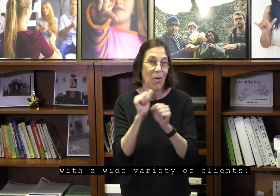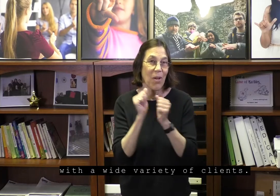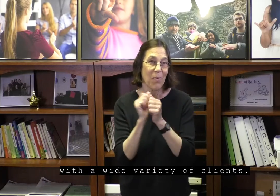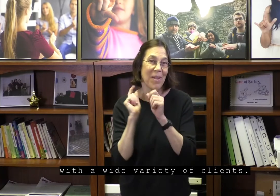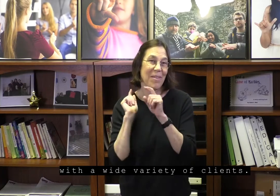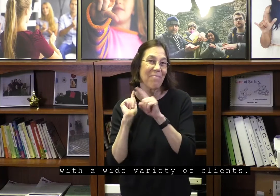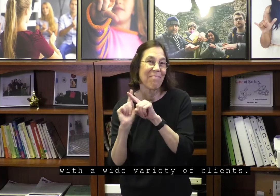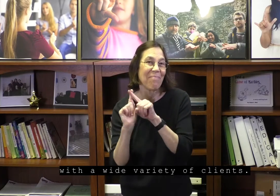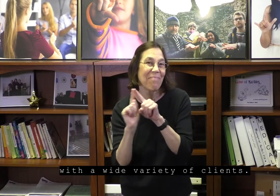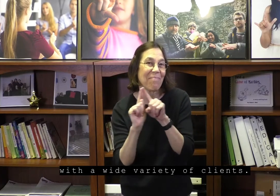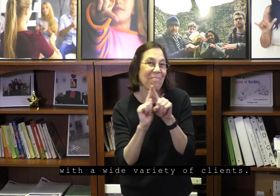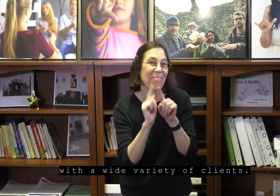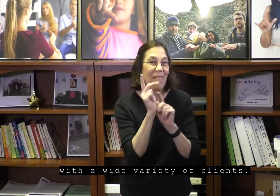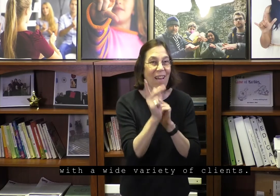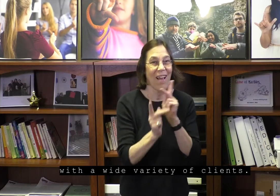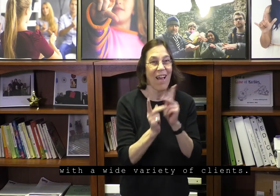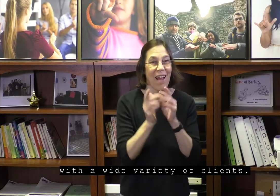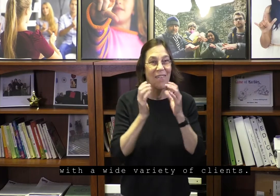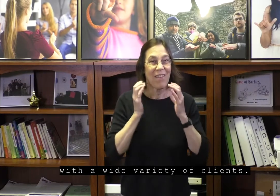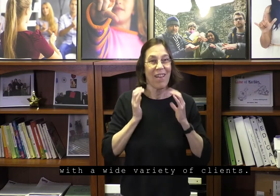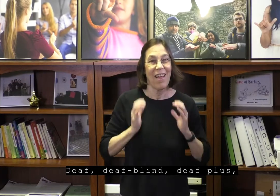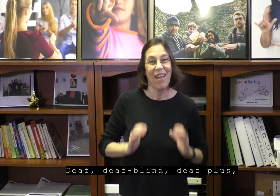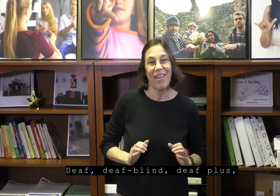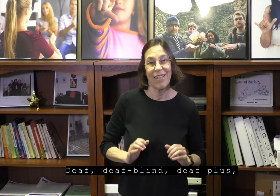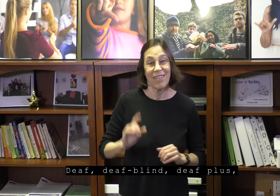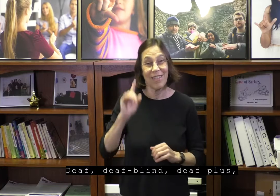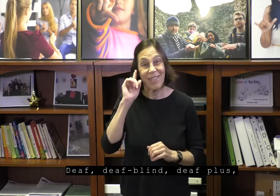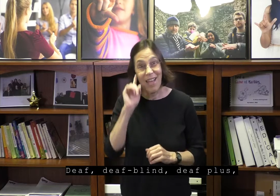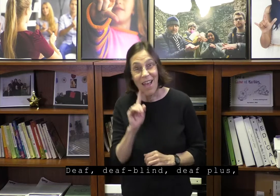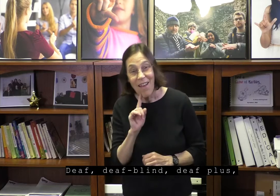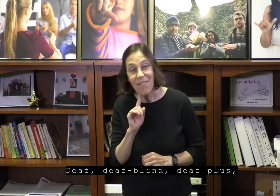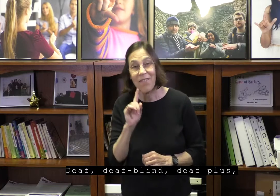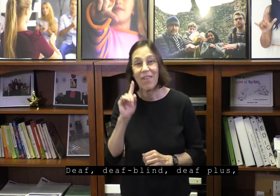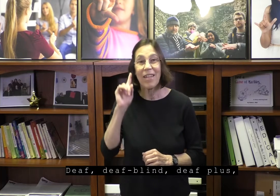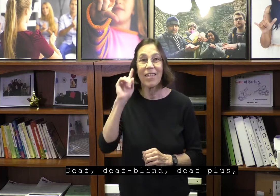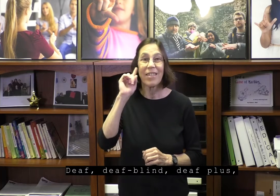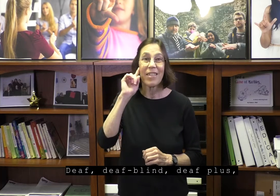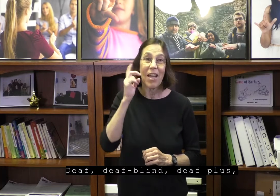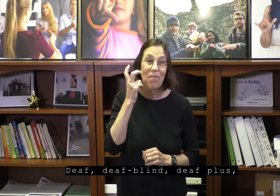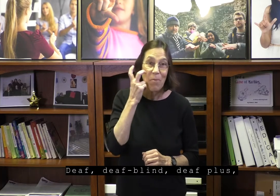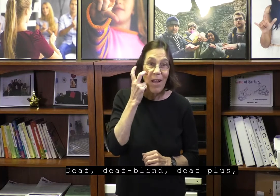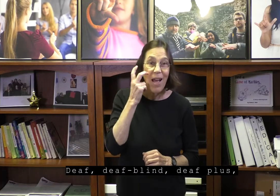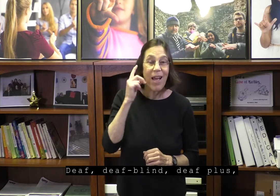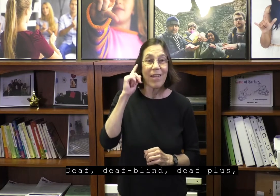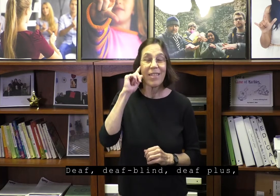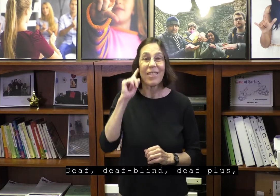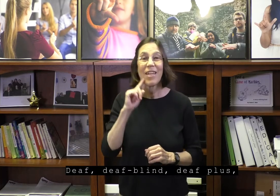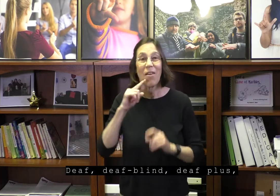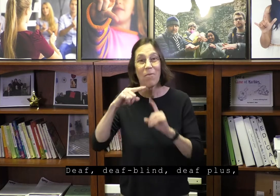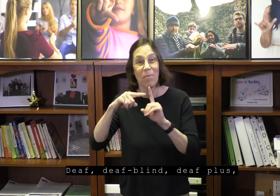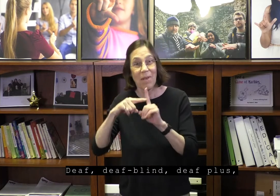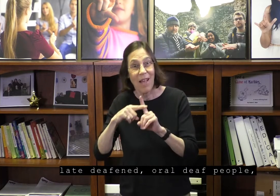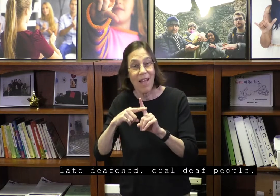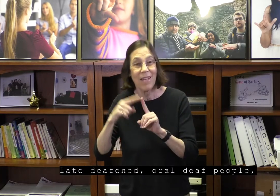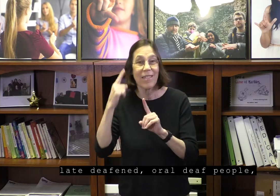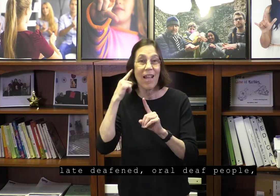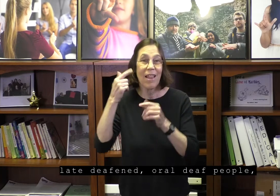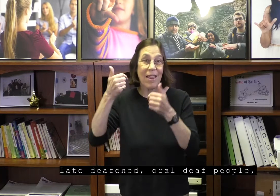I enjoy working with a wide variety of clients. Deaf, DeafBlind, Deaf